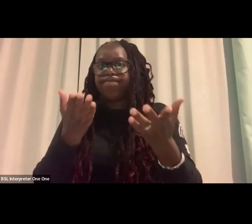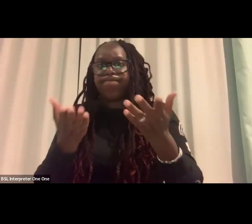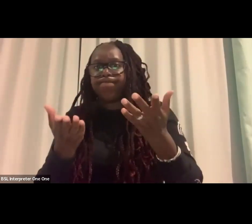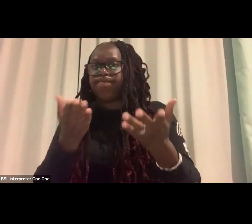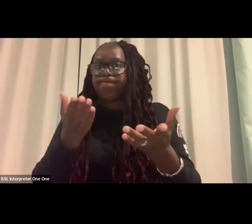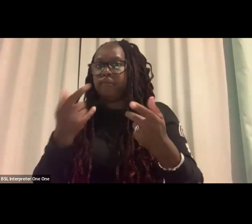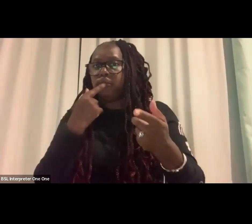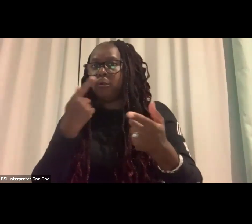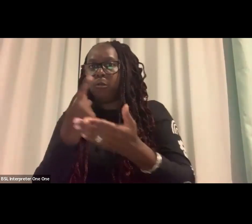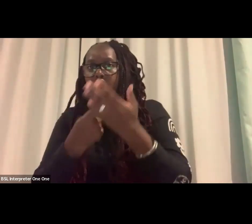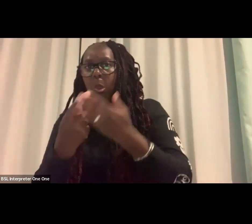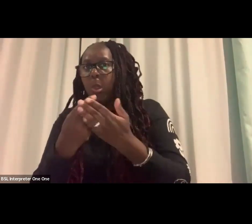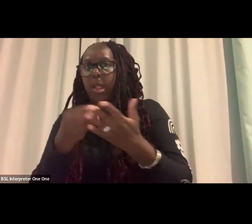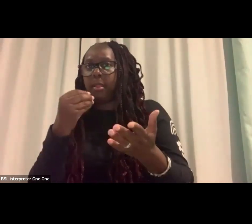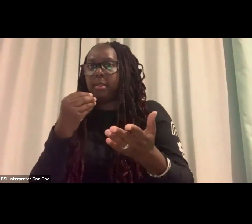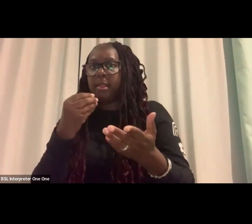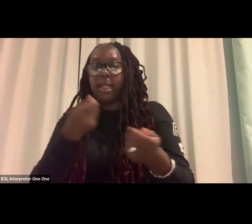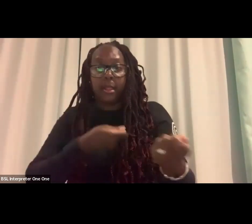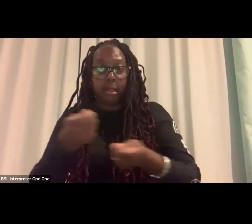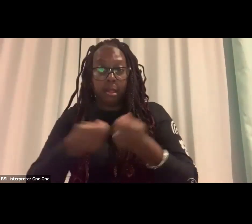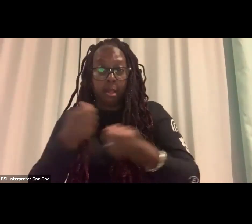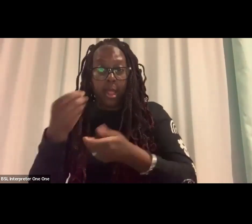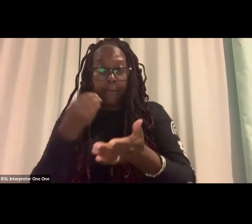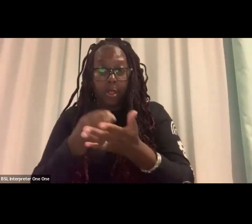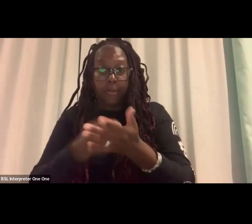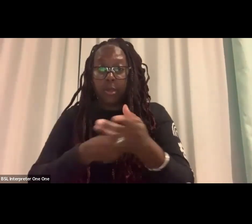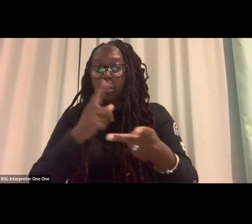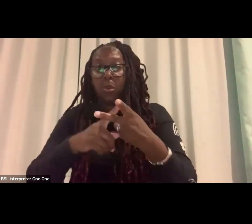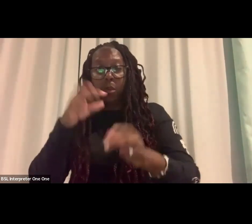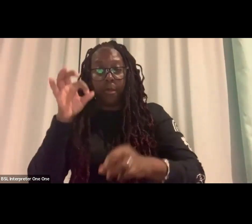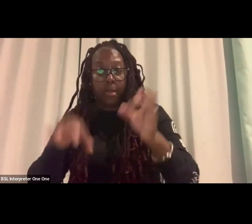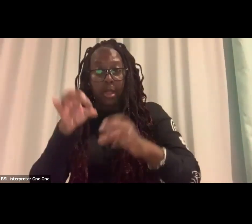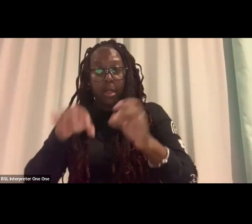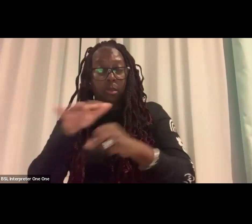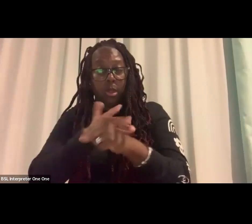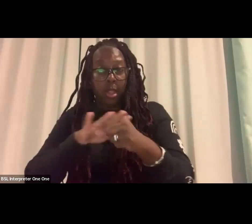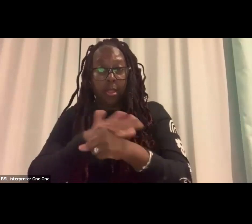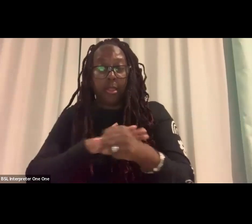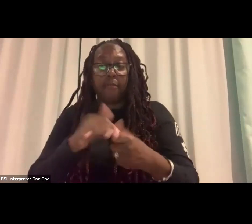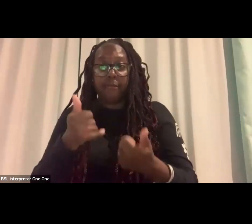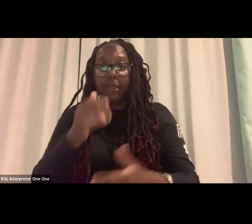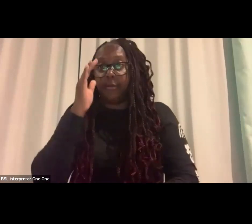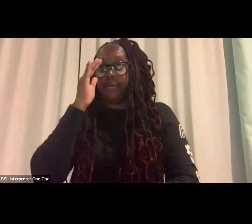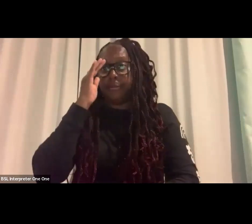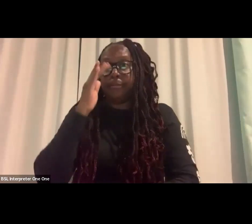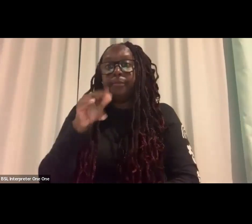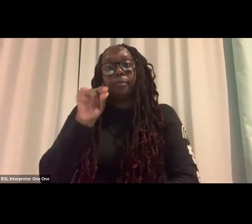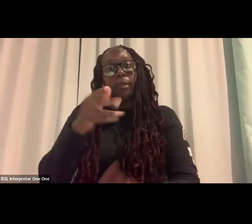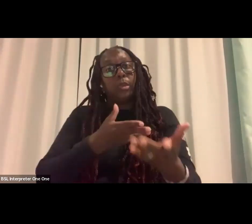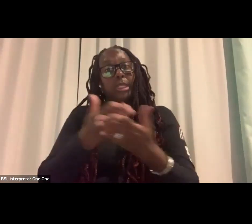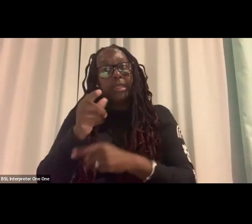on economical or political criteria. So just to give you